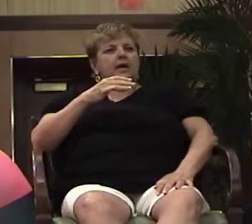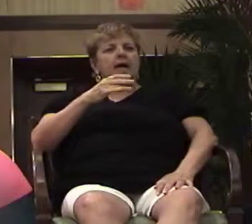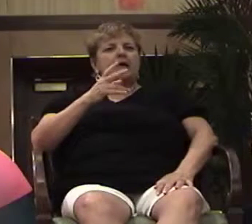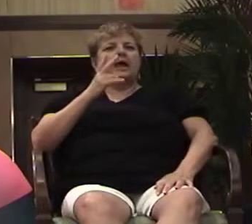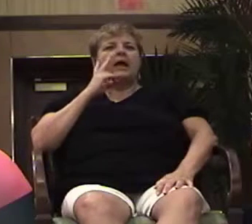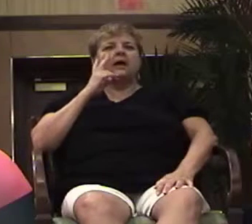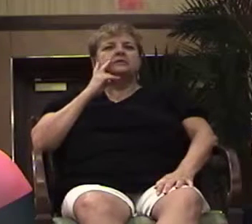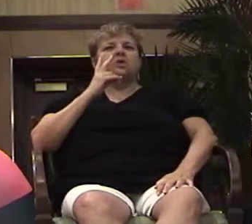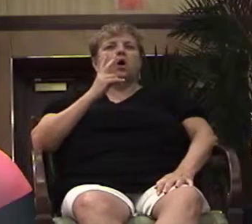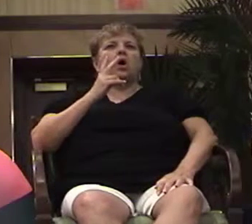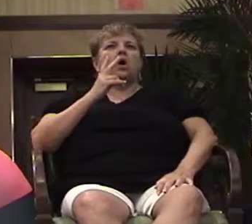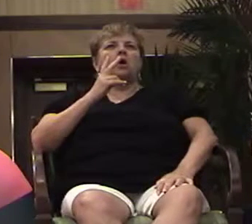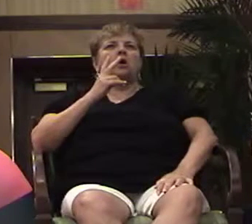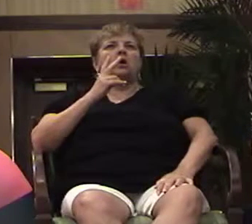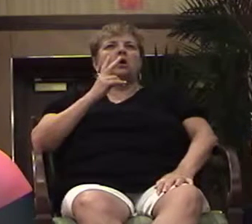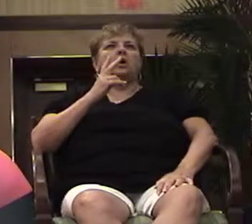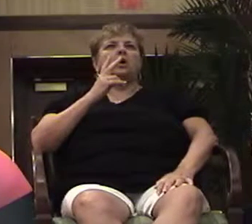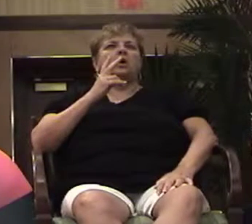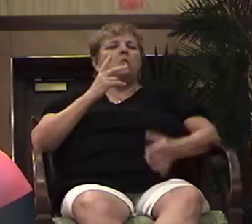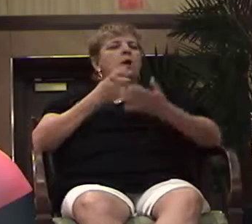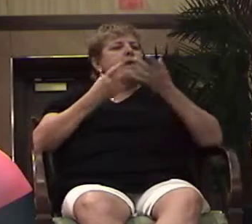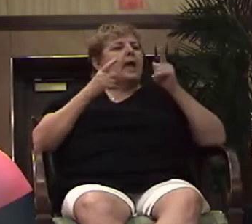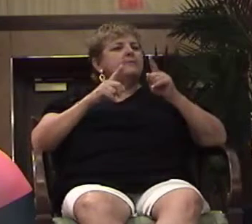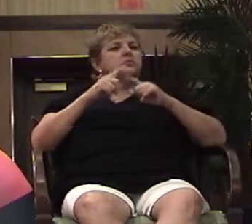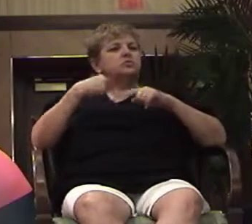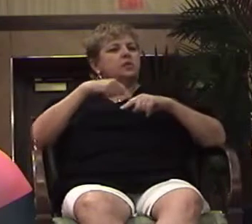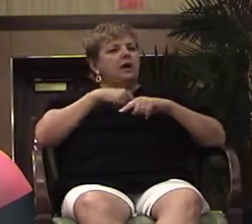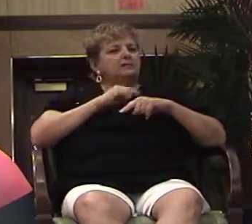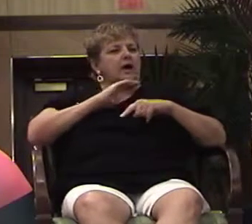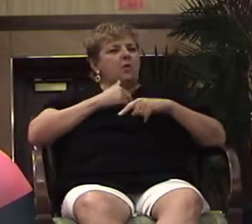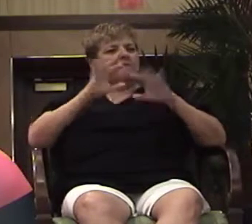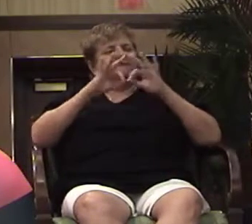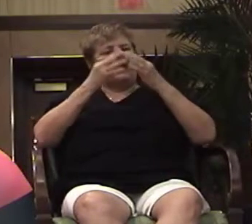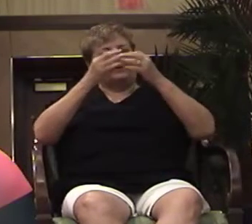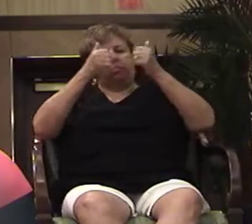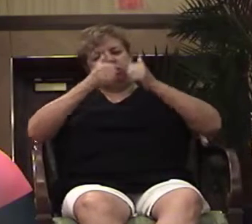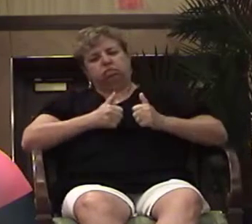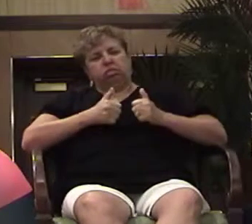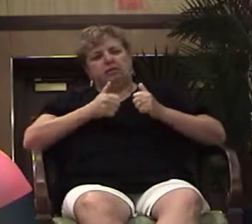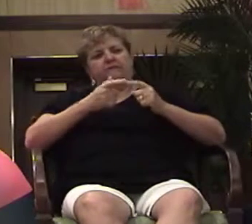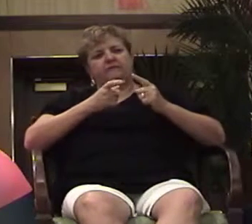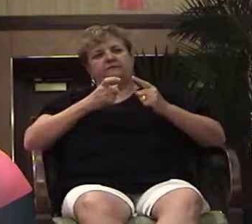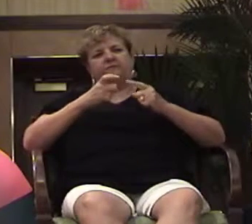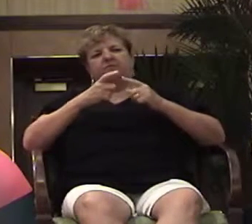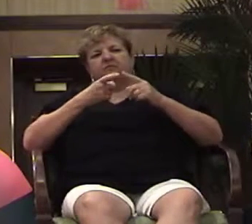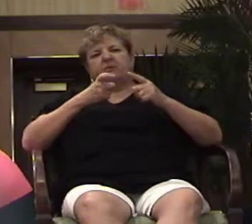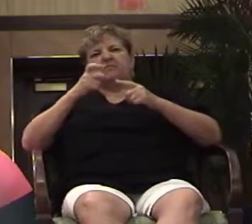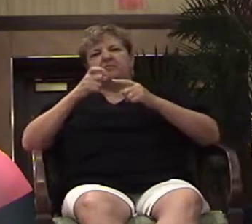we had just from his drinking. And I swore I'll never drink like he